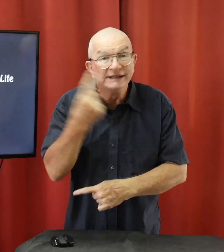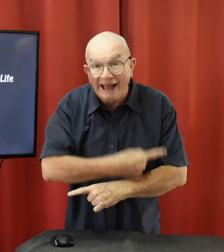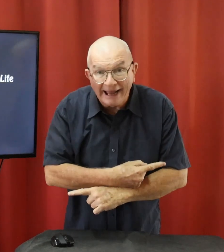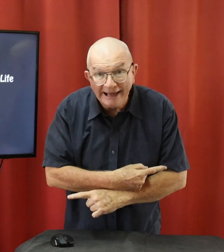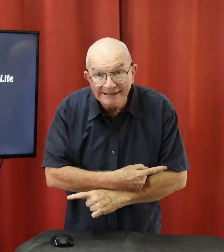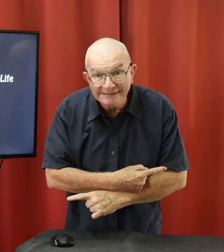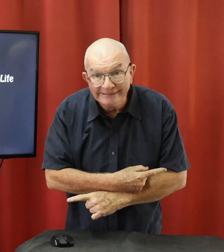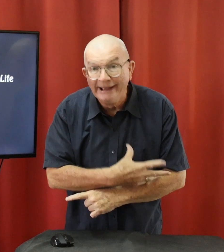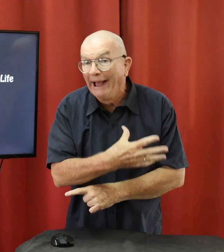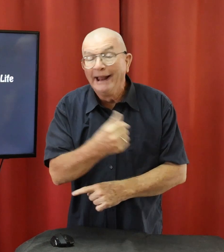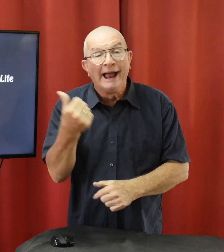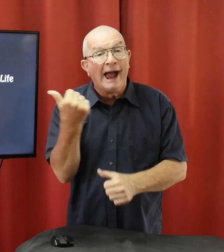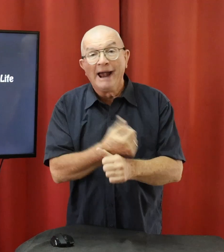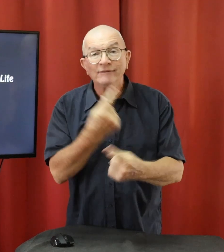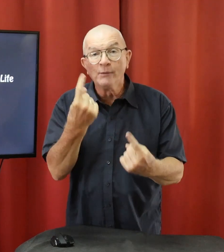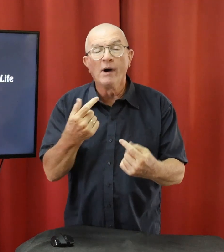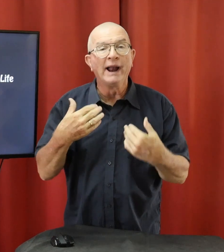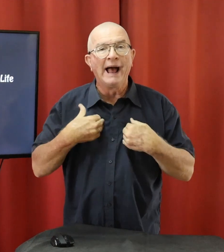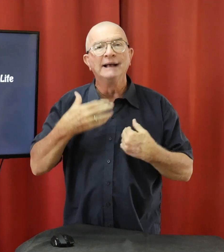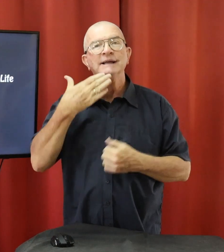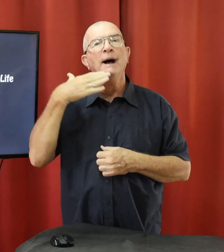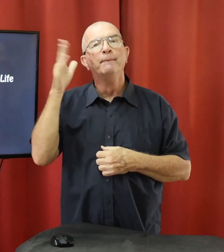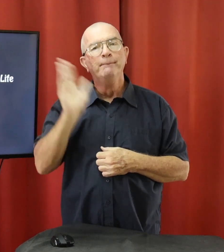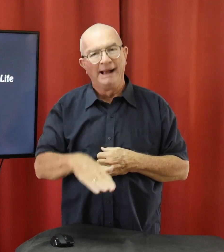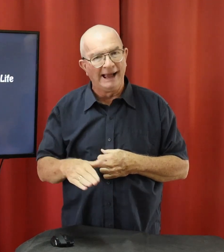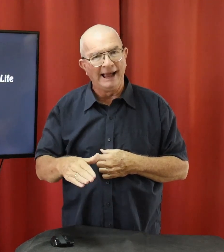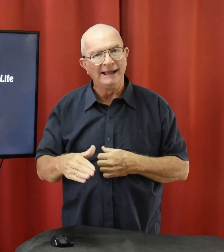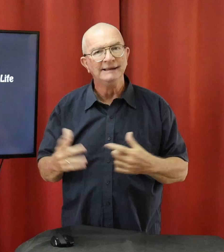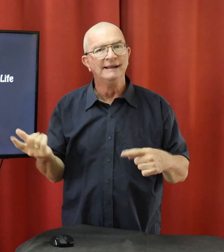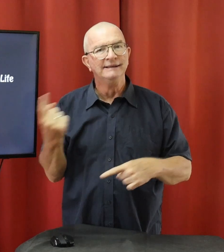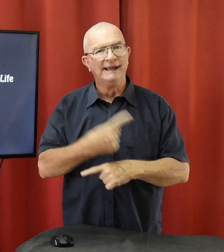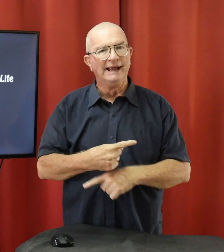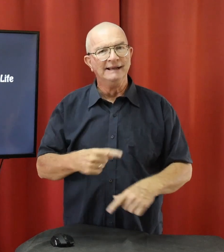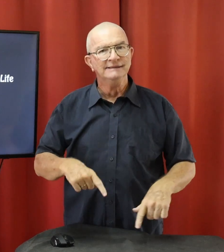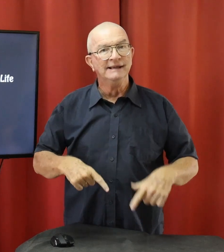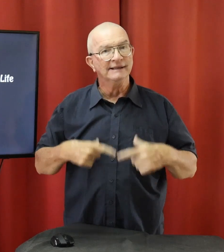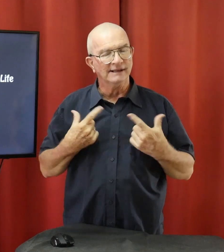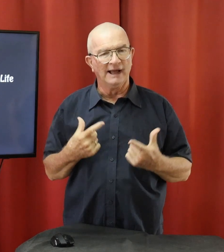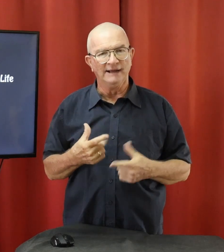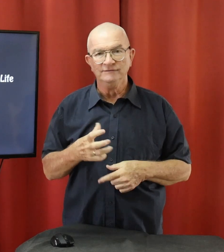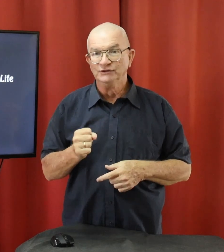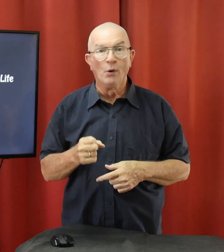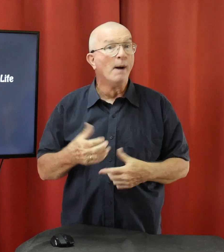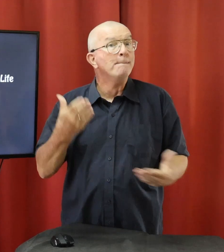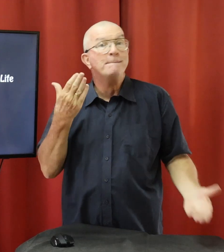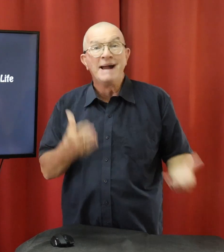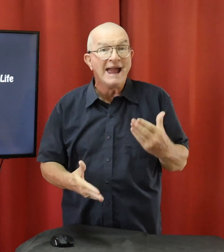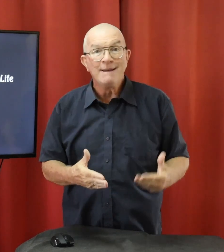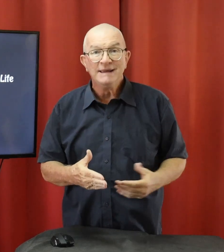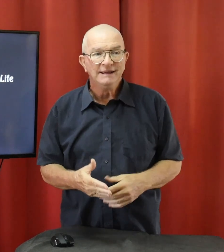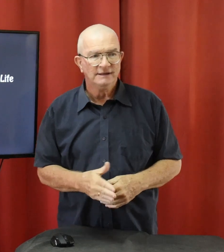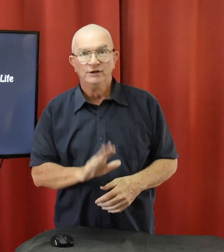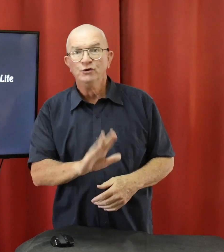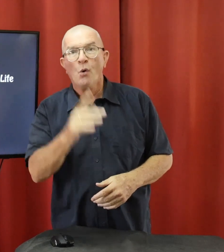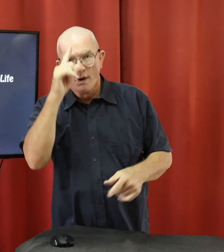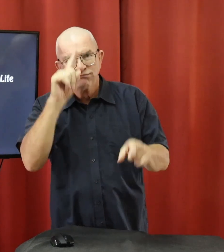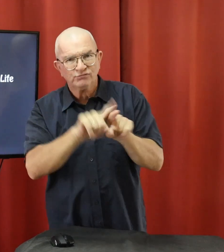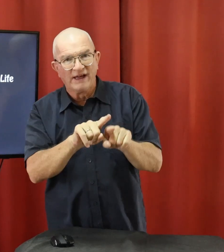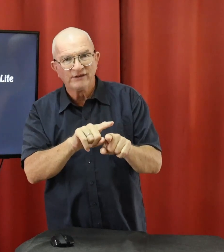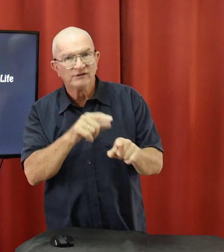has good days and everyone has bad days in life. So maybe